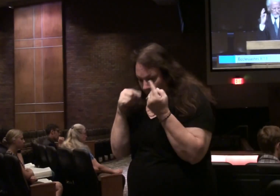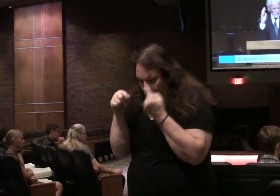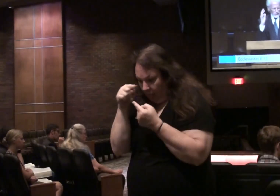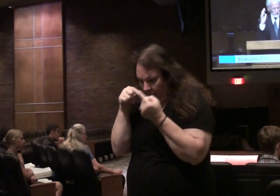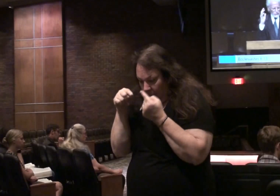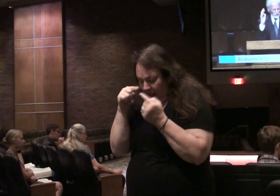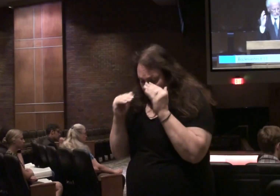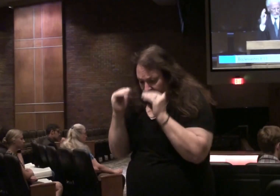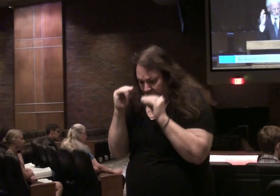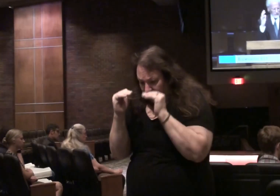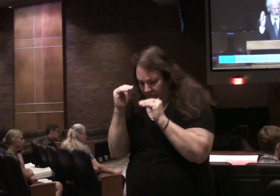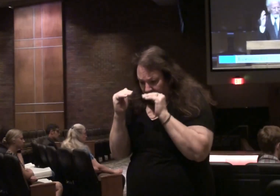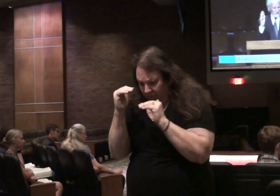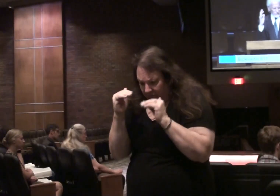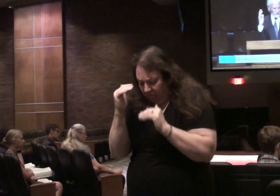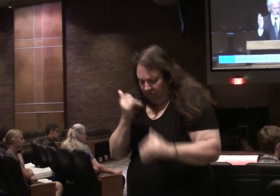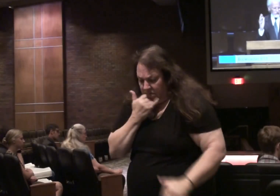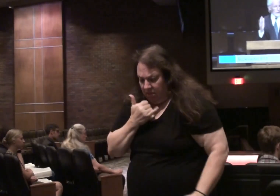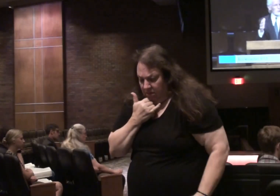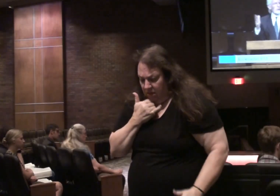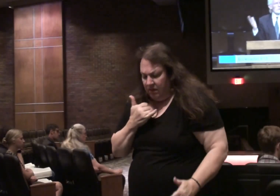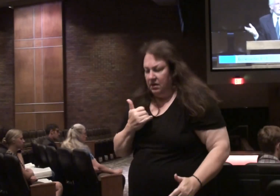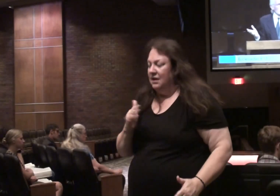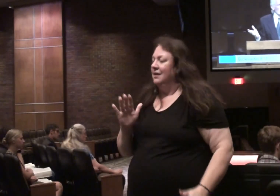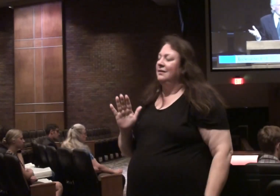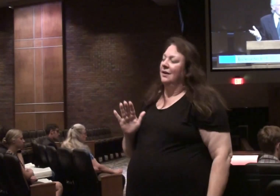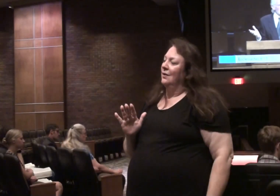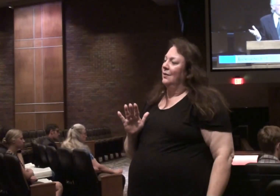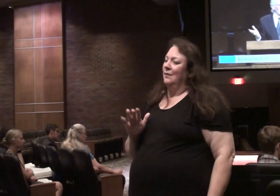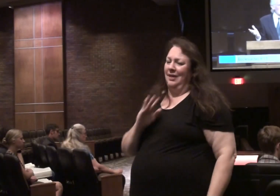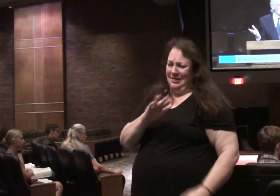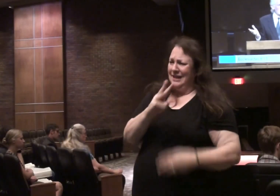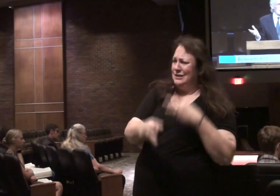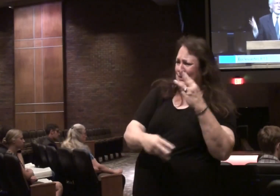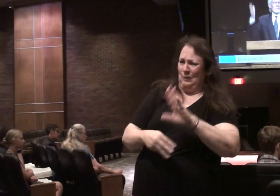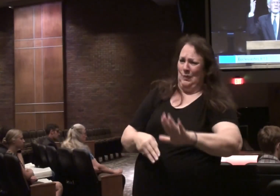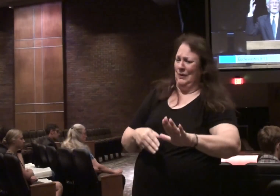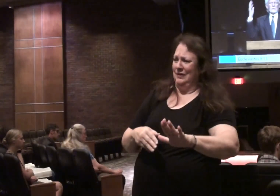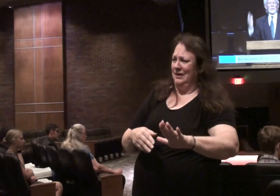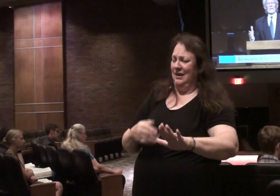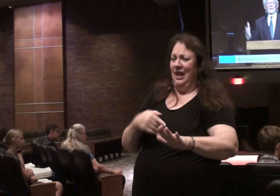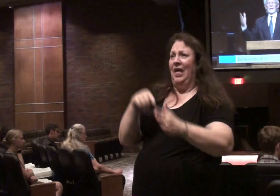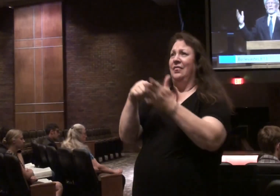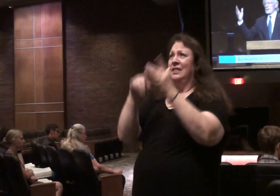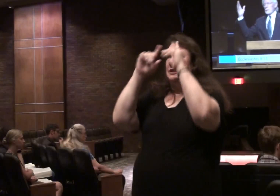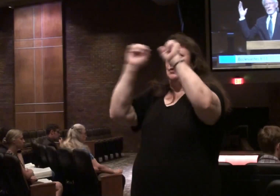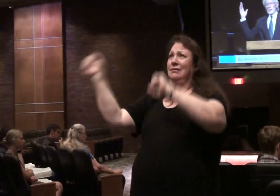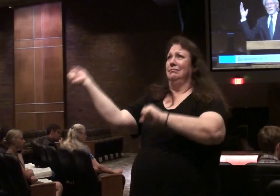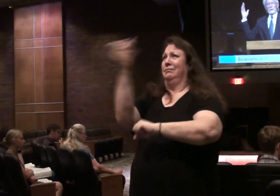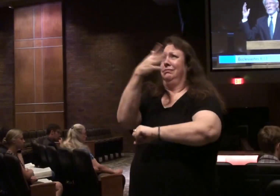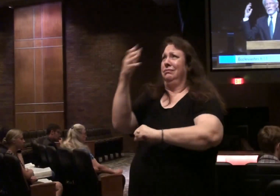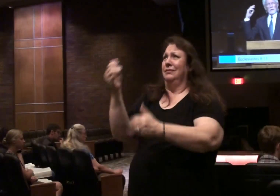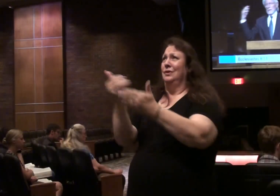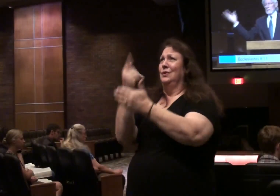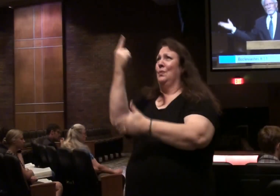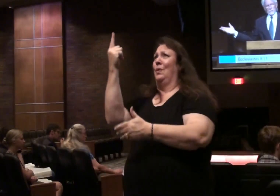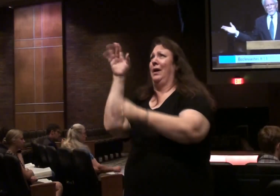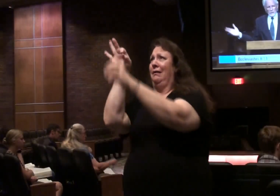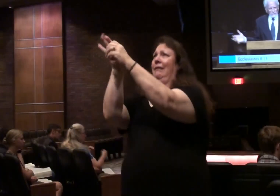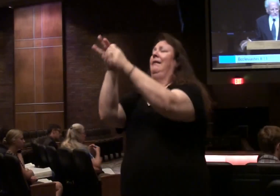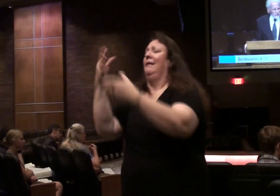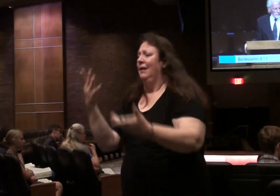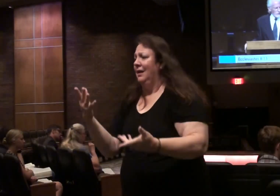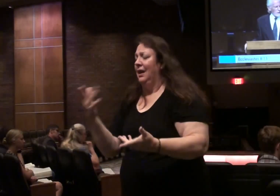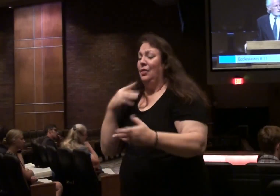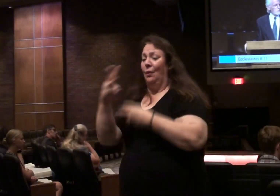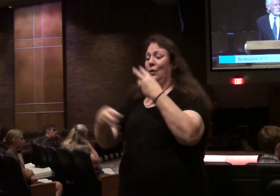this unjust authority we have if it's not dealt with. That's the way the world is. We don't get rid of this president, get another president, well, the